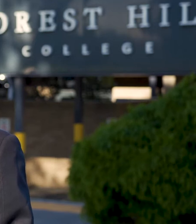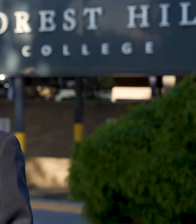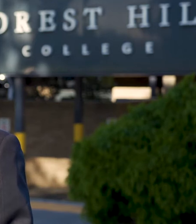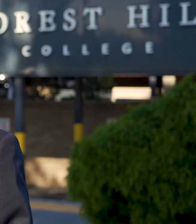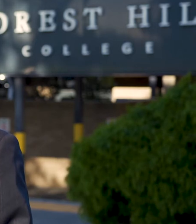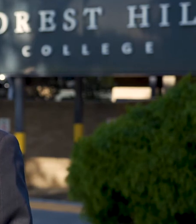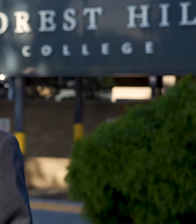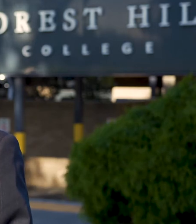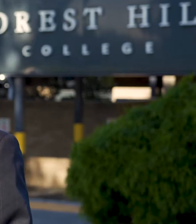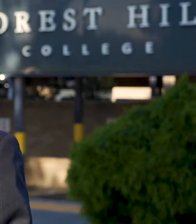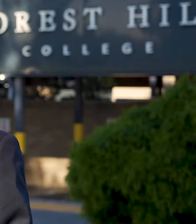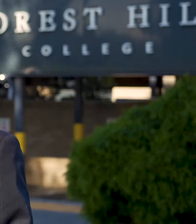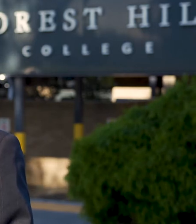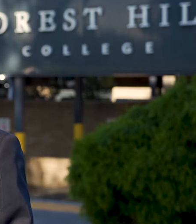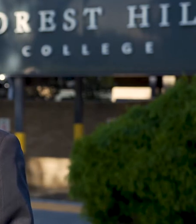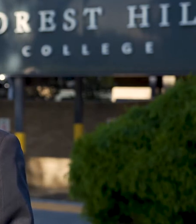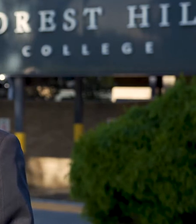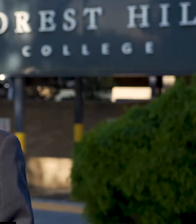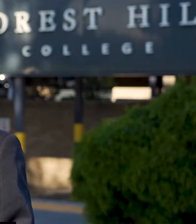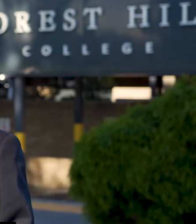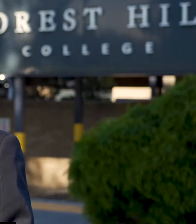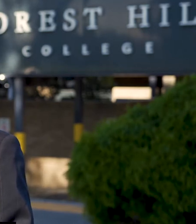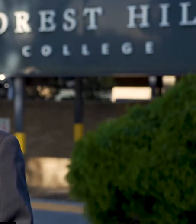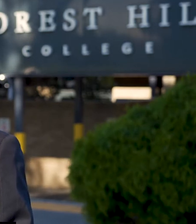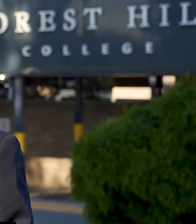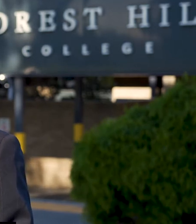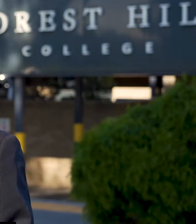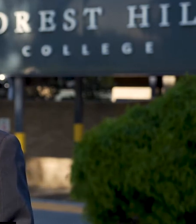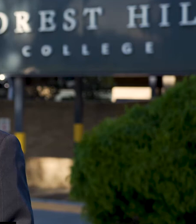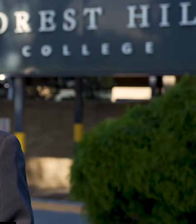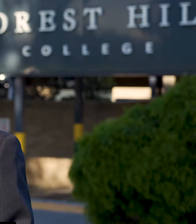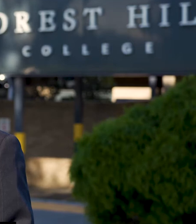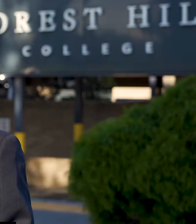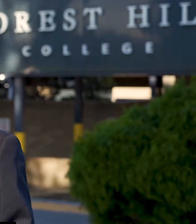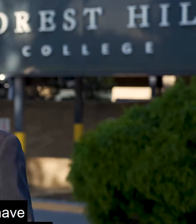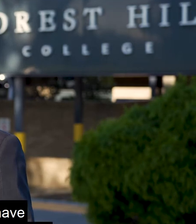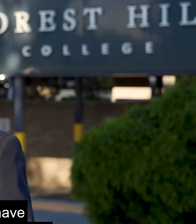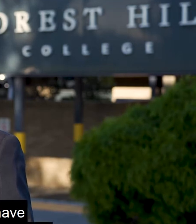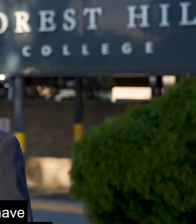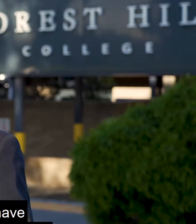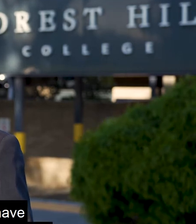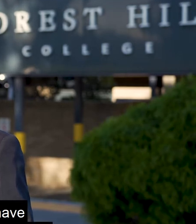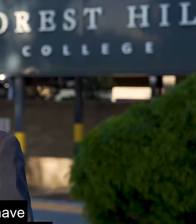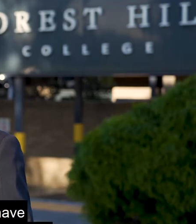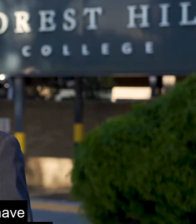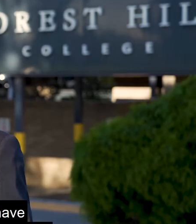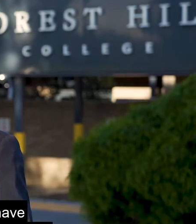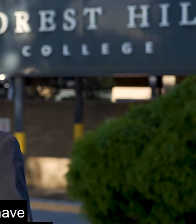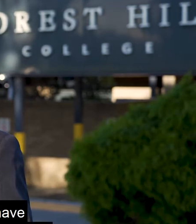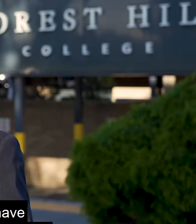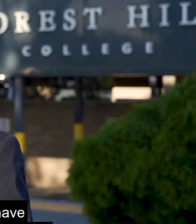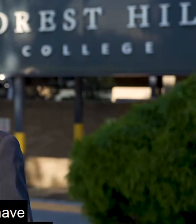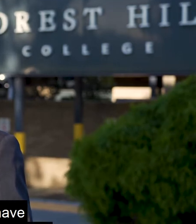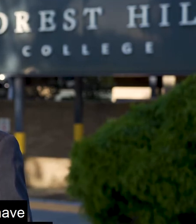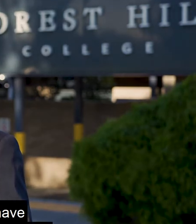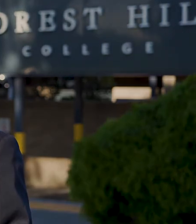through. This event is going to highlight some of the outstanding efforts and wonderful achievements that many of our great students have made. I hope